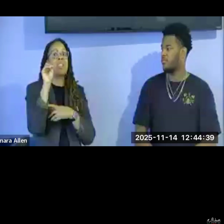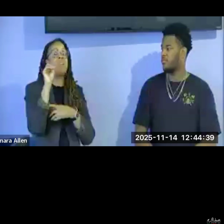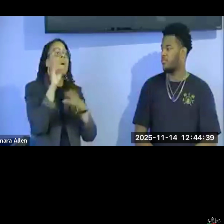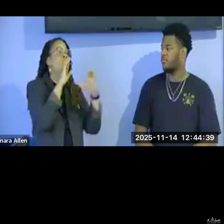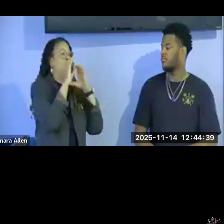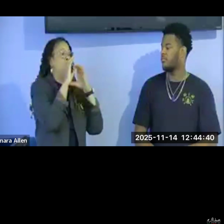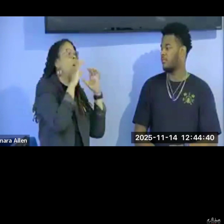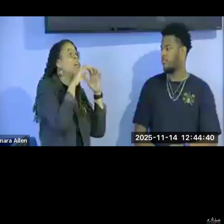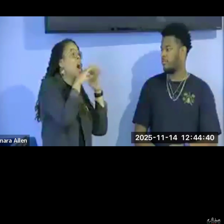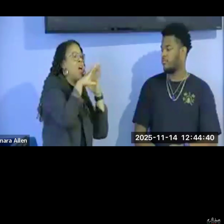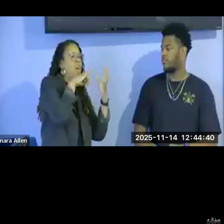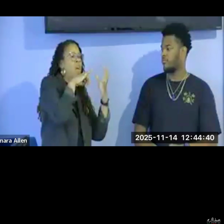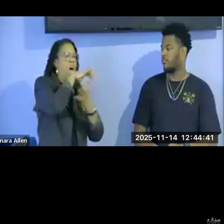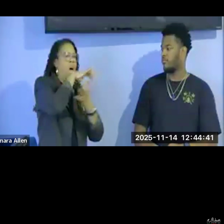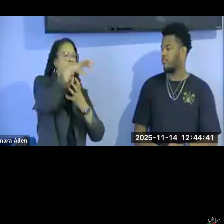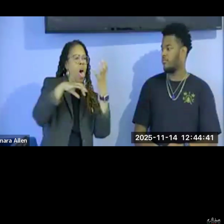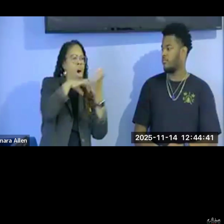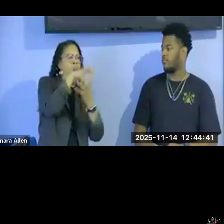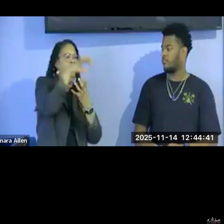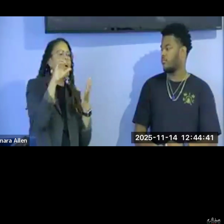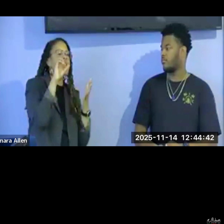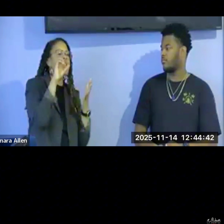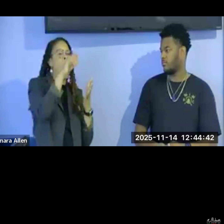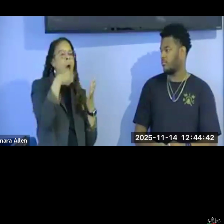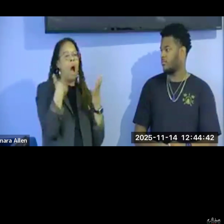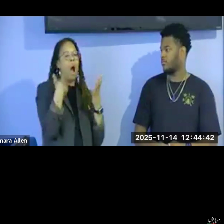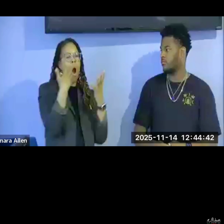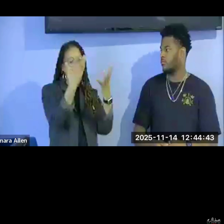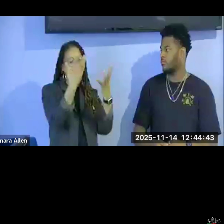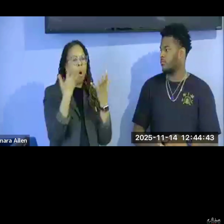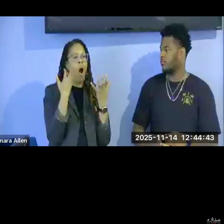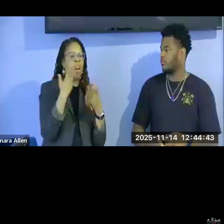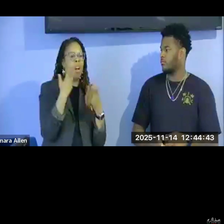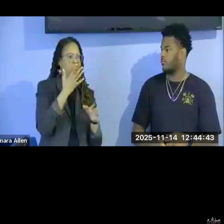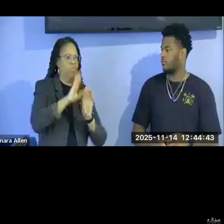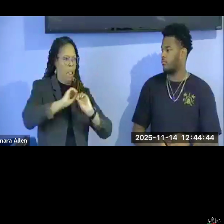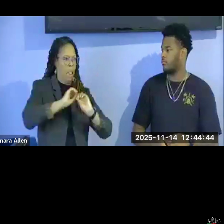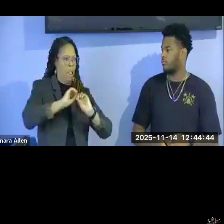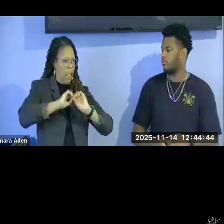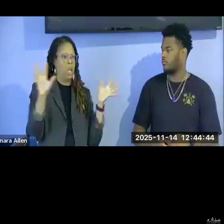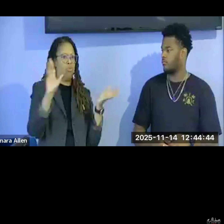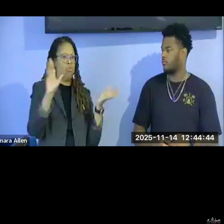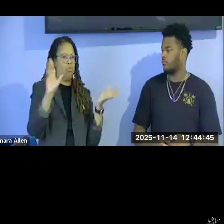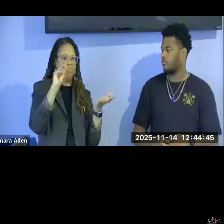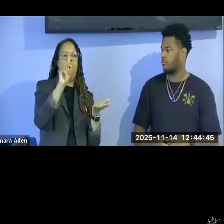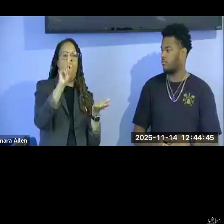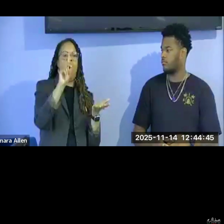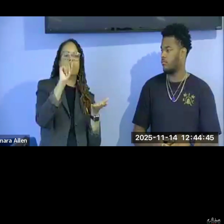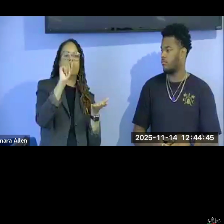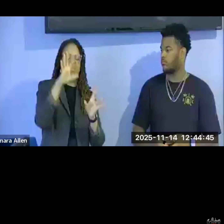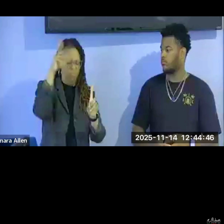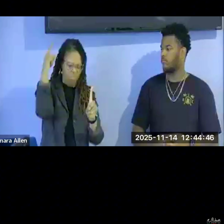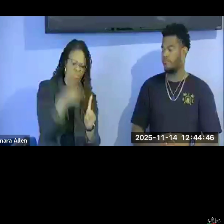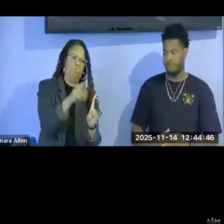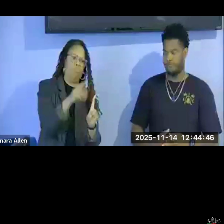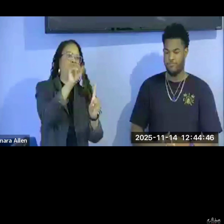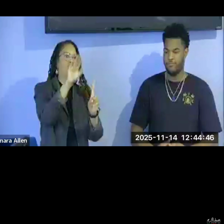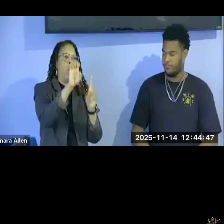communication, right? And so to experience those multi-layered